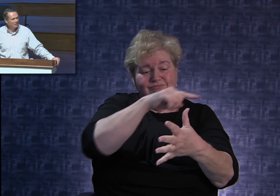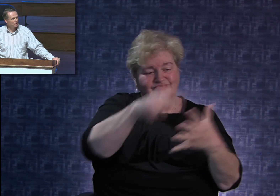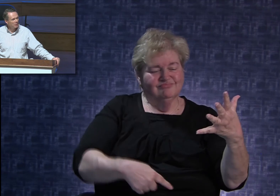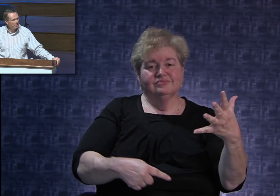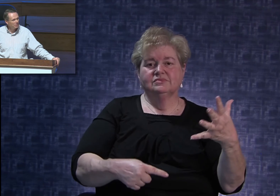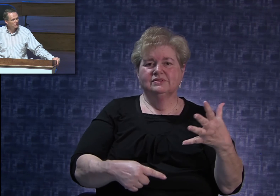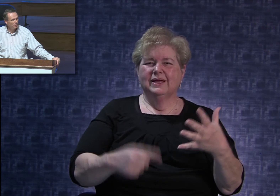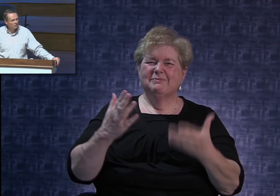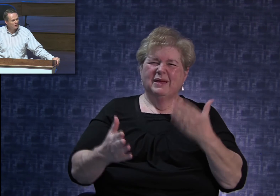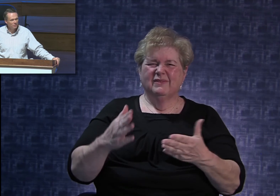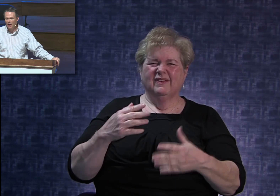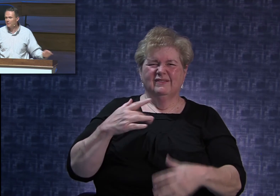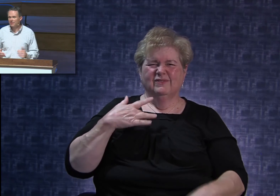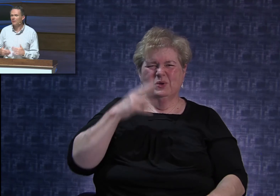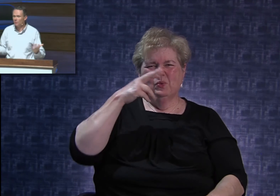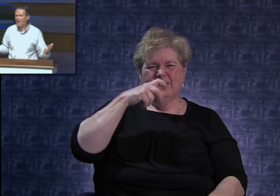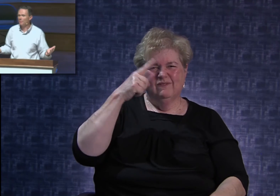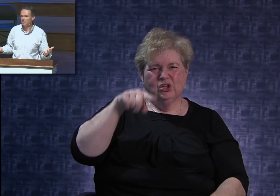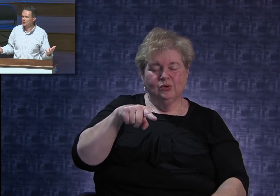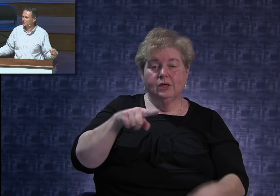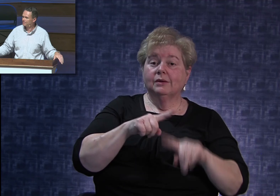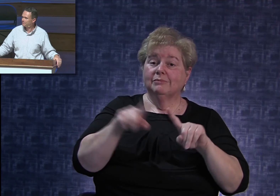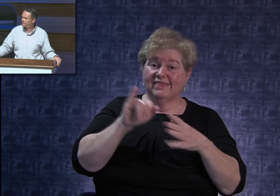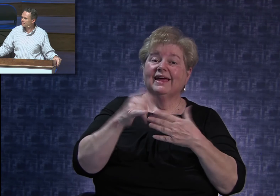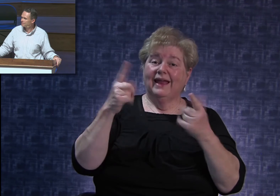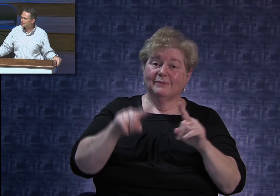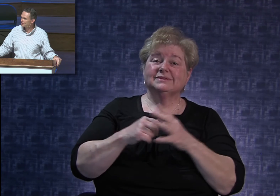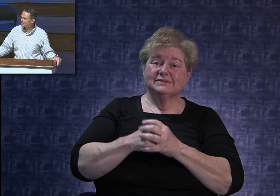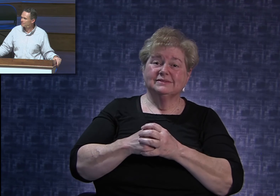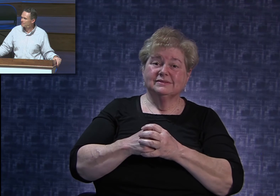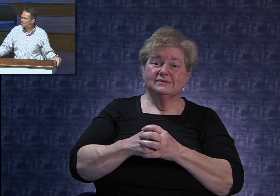That may sound creepy to you, weird to you. I'm just telling you, it happens.